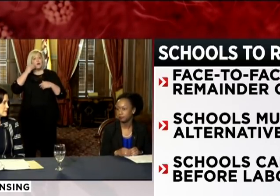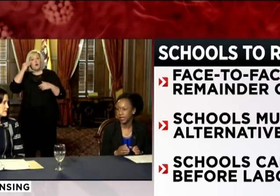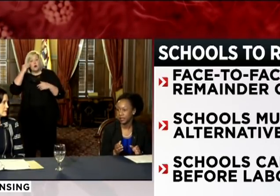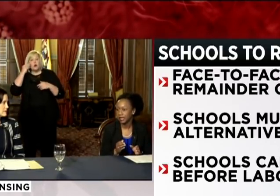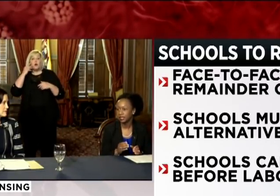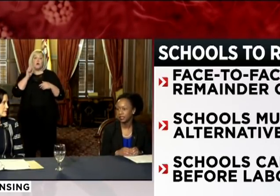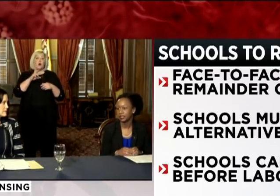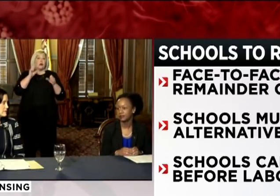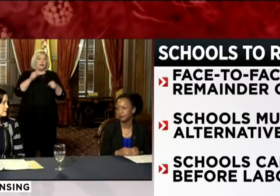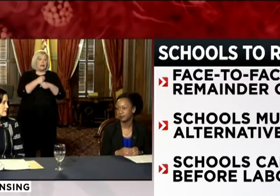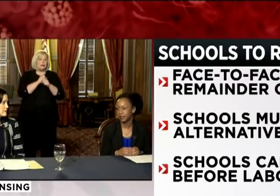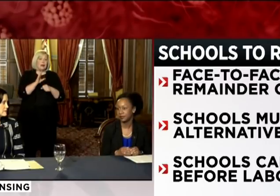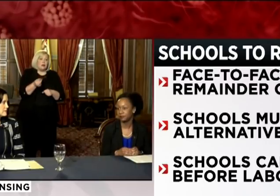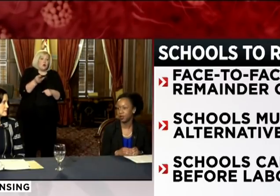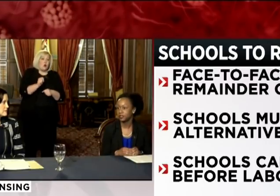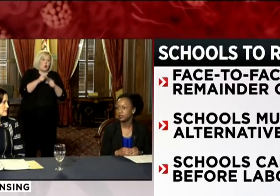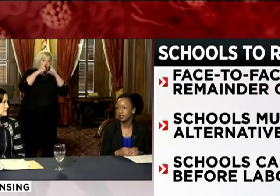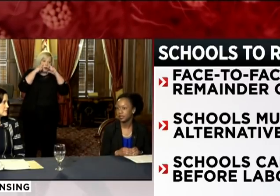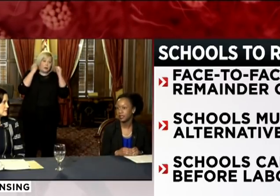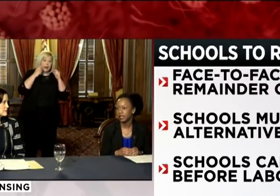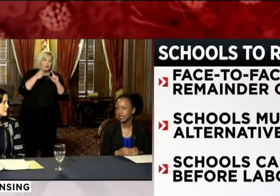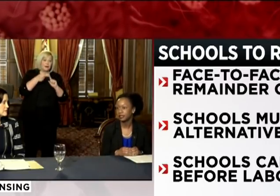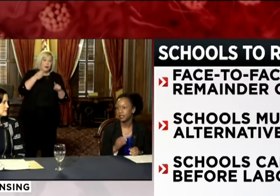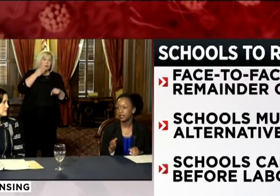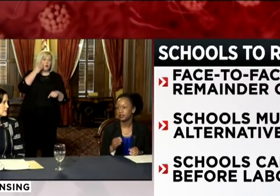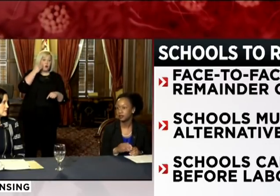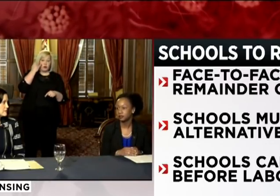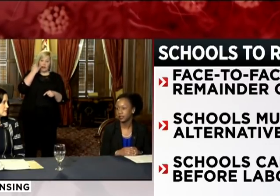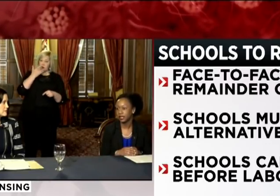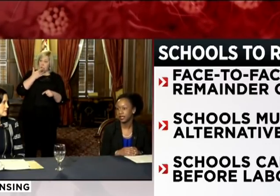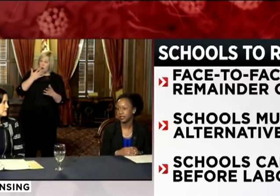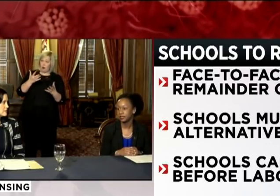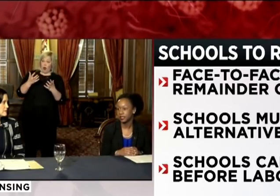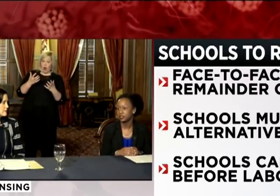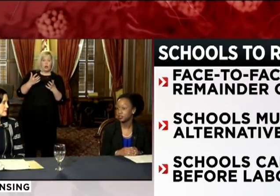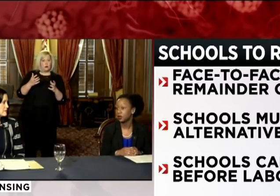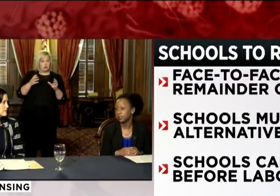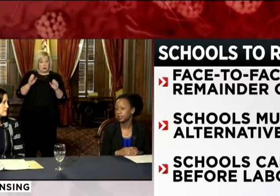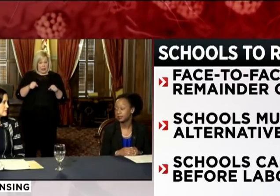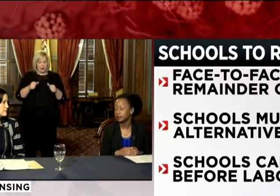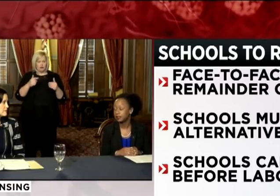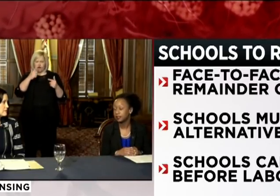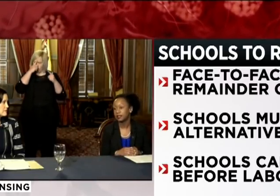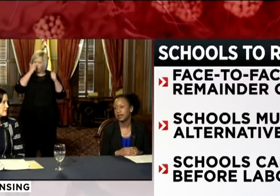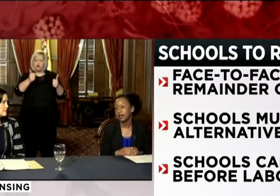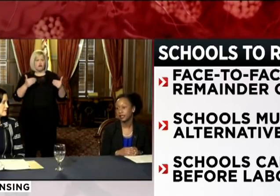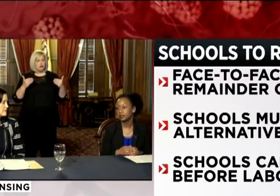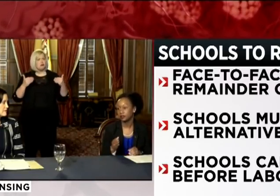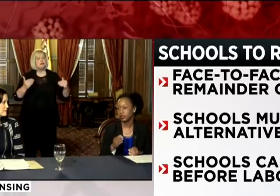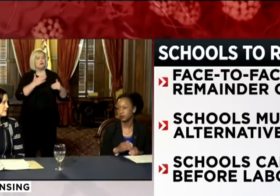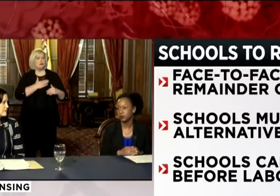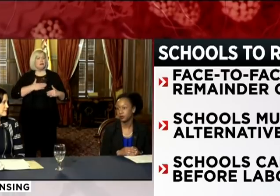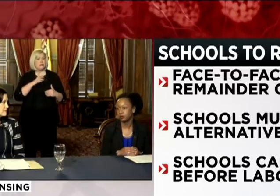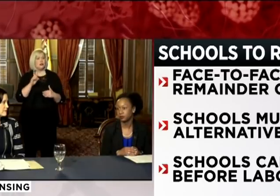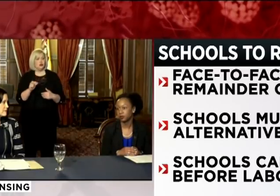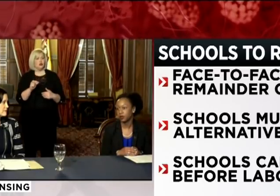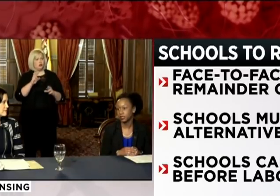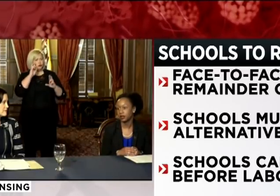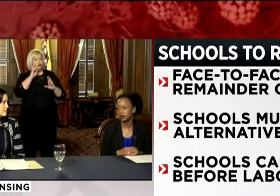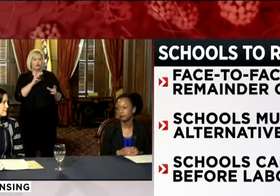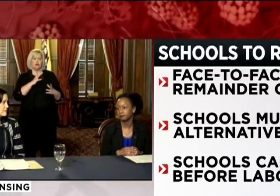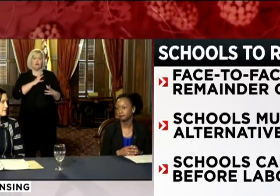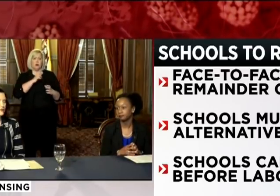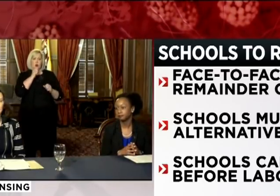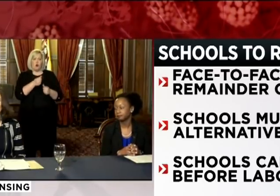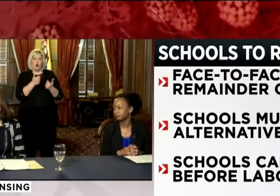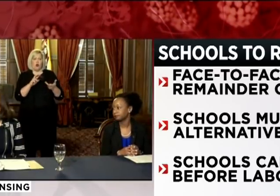cloth or a bandana, and if they want to do that and they can, it certainly, they should strongly consider it, and it certainly won't